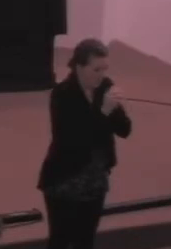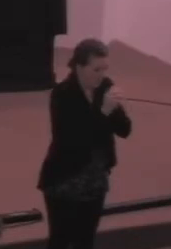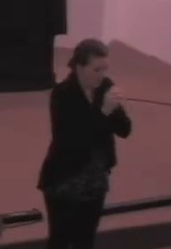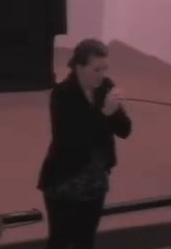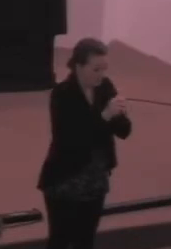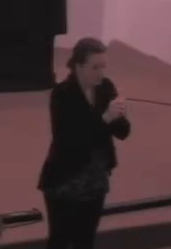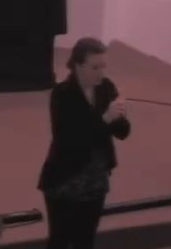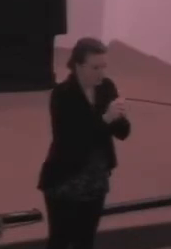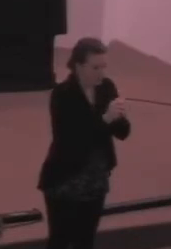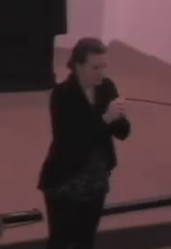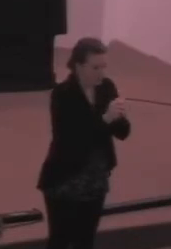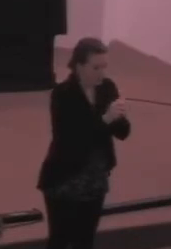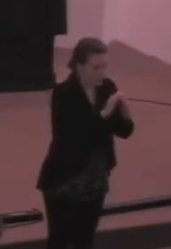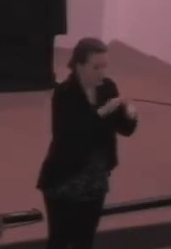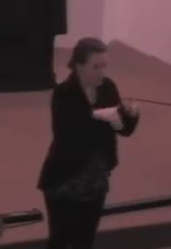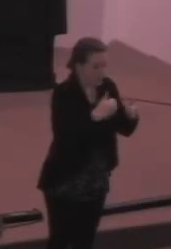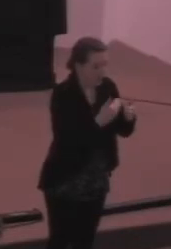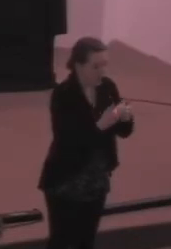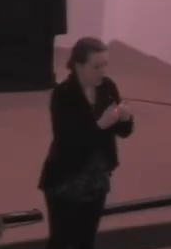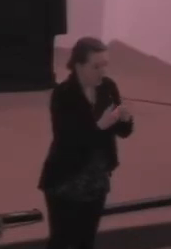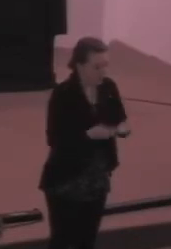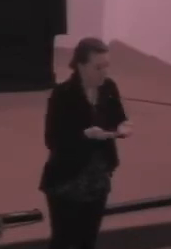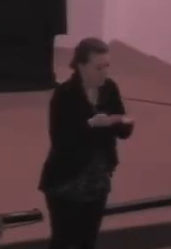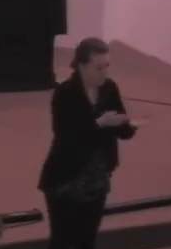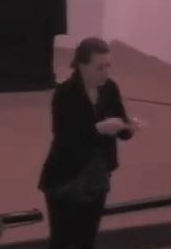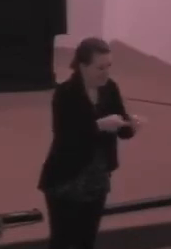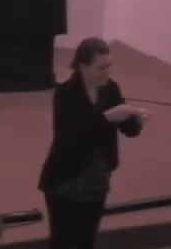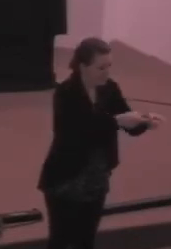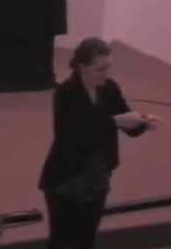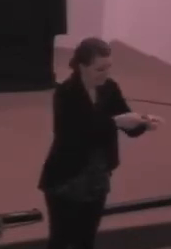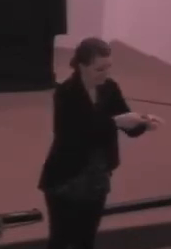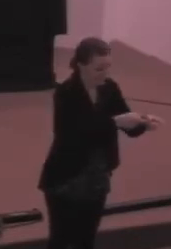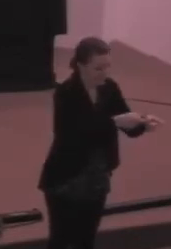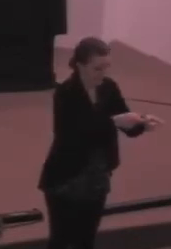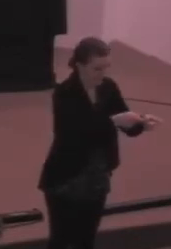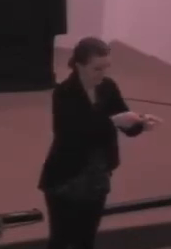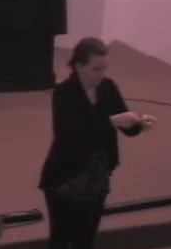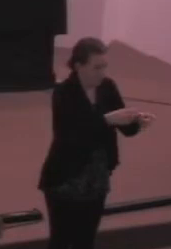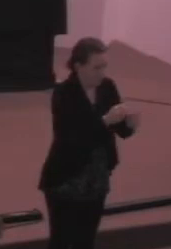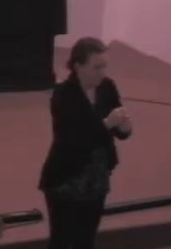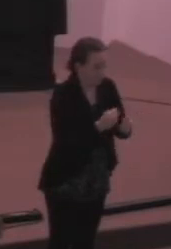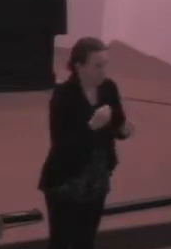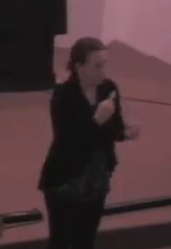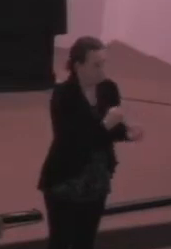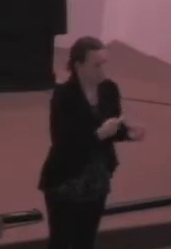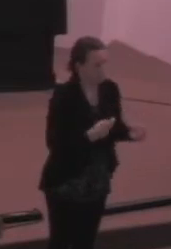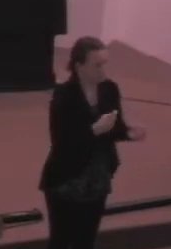their treasures and presented him with gifts of gold, frankincense, and myrrh.